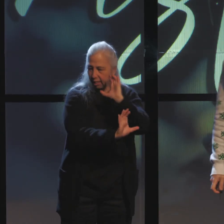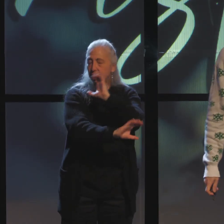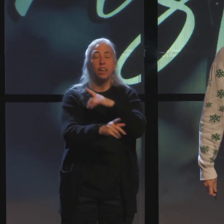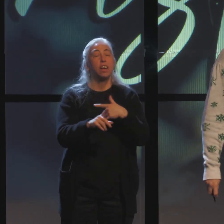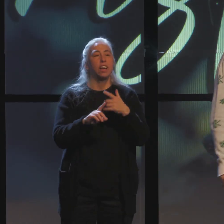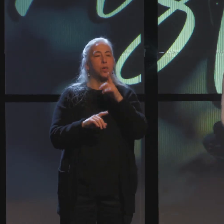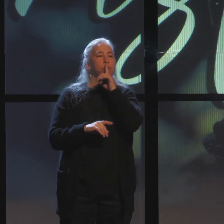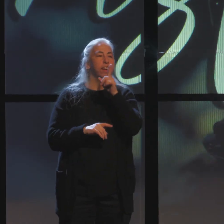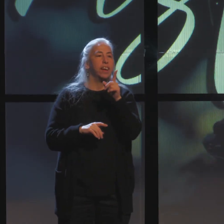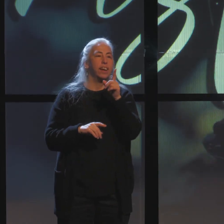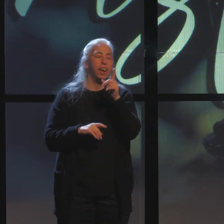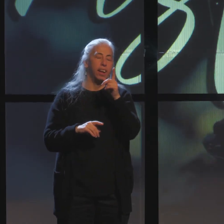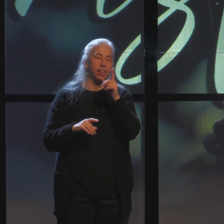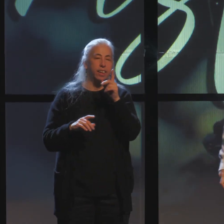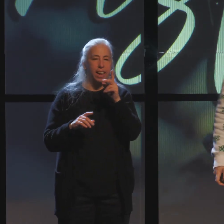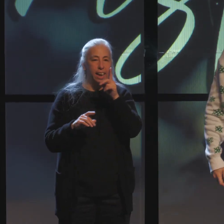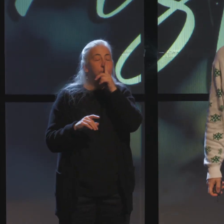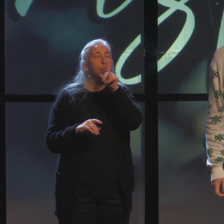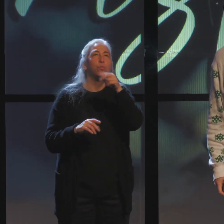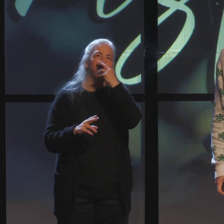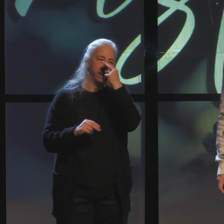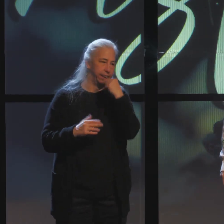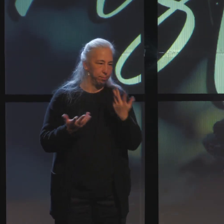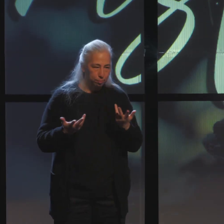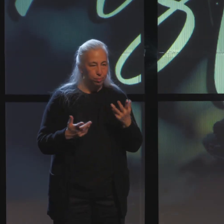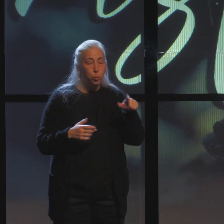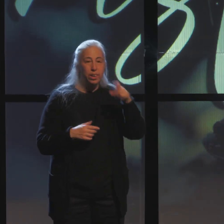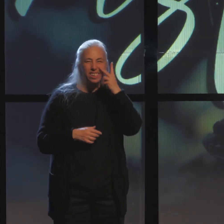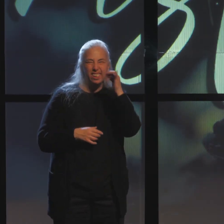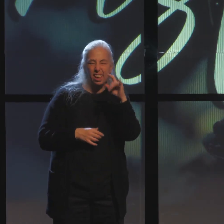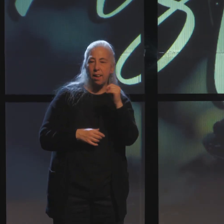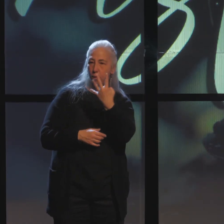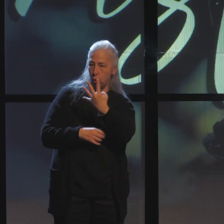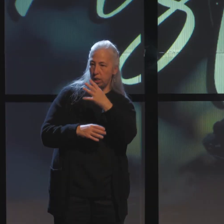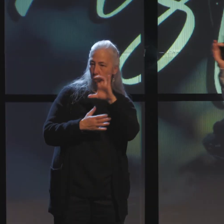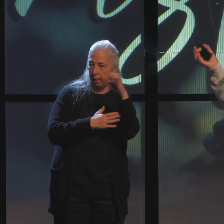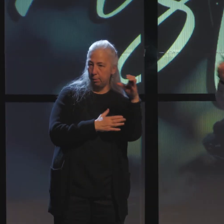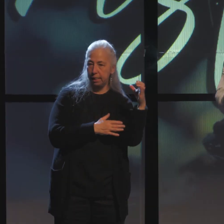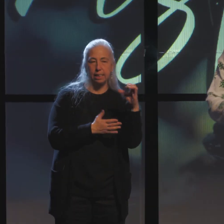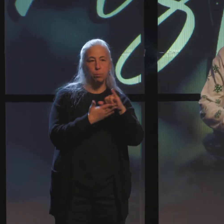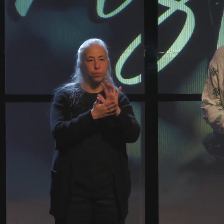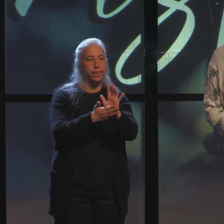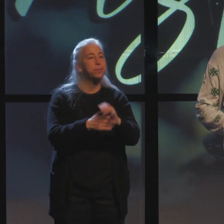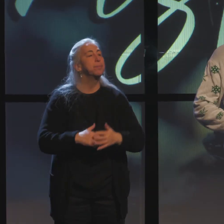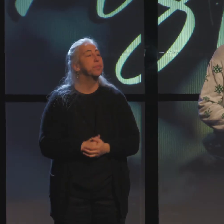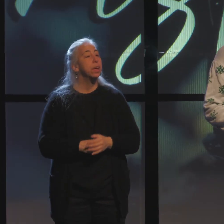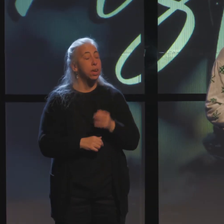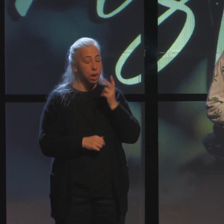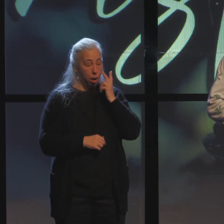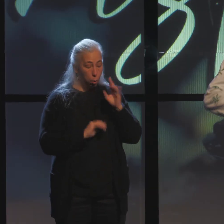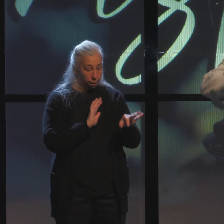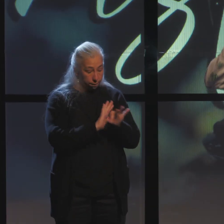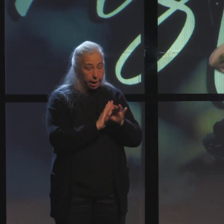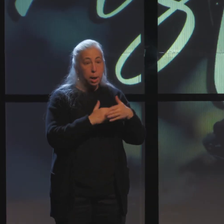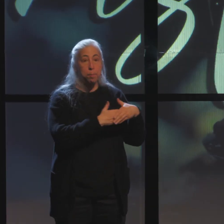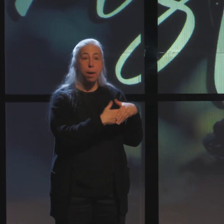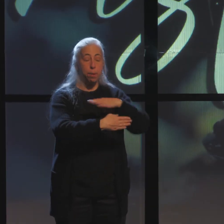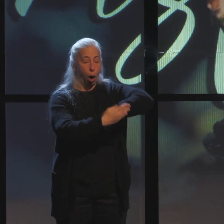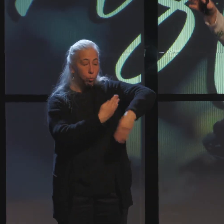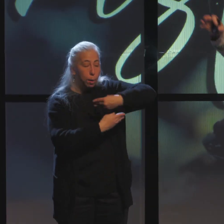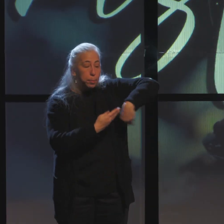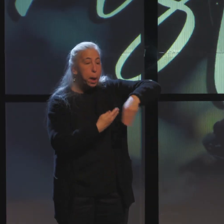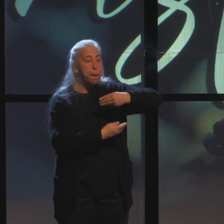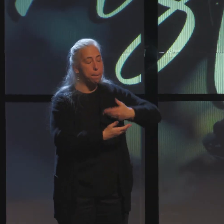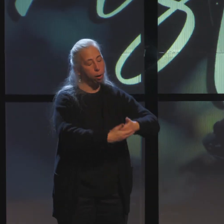little indicting, too, but it's really funny, okay? But the angels say, you'll find a baby wrapped in swaddling clothes, lying in a manger. And then suddenly there's this